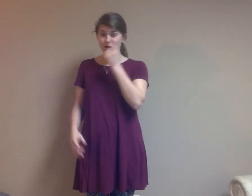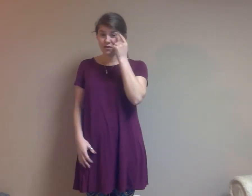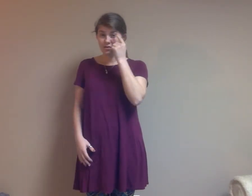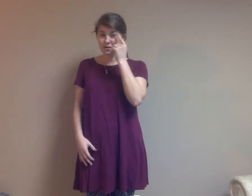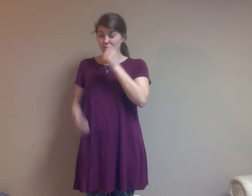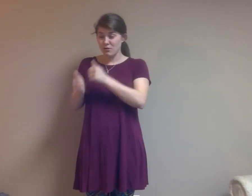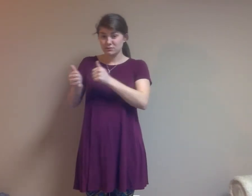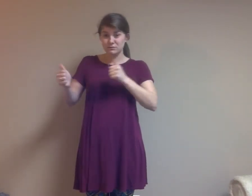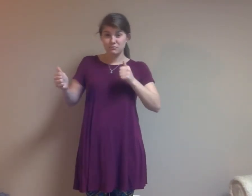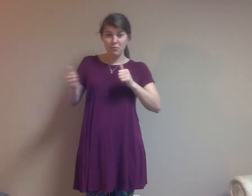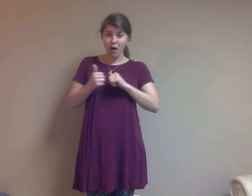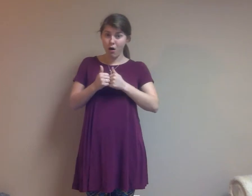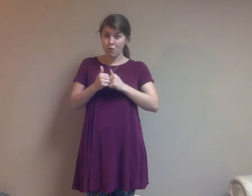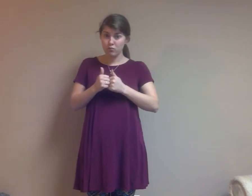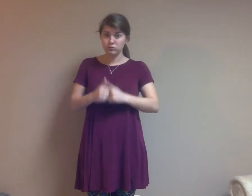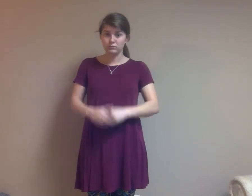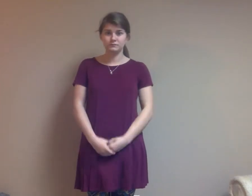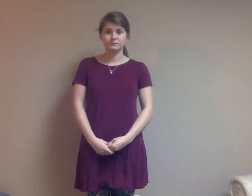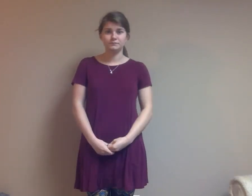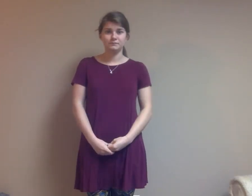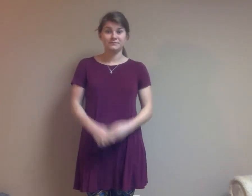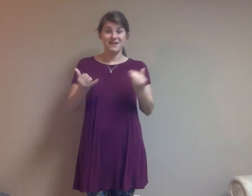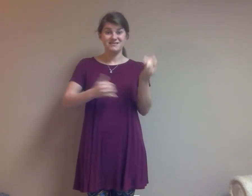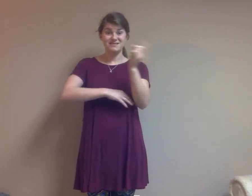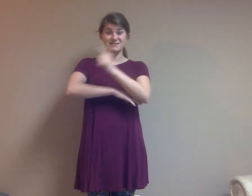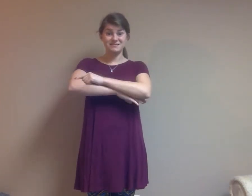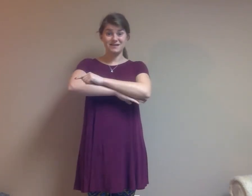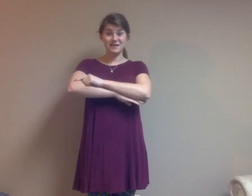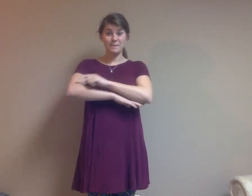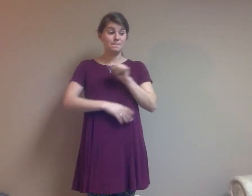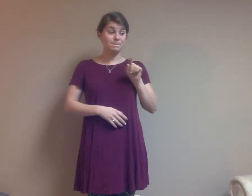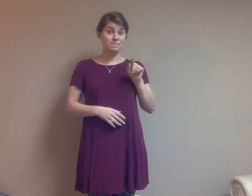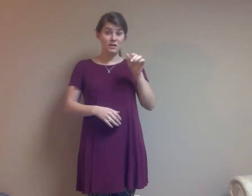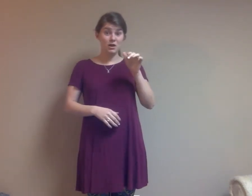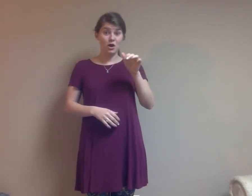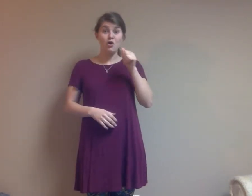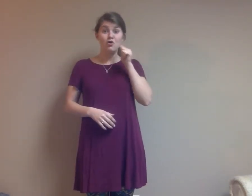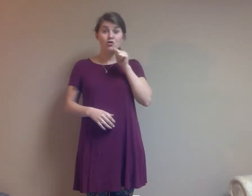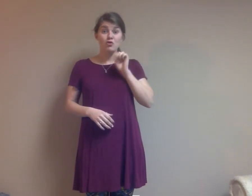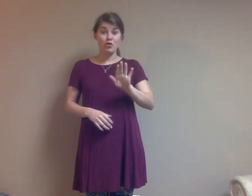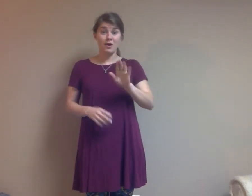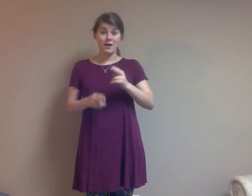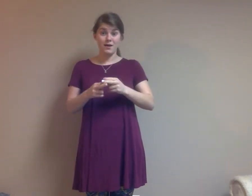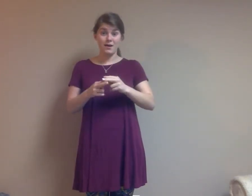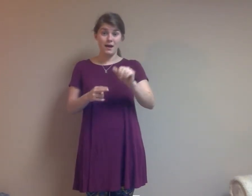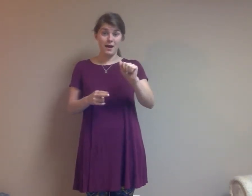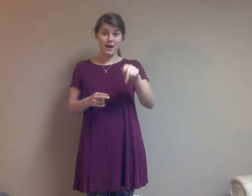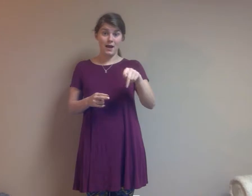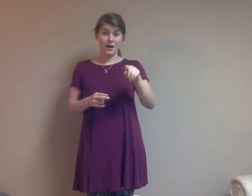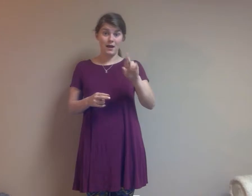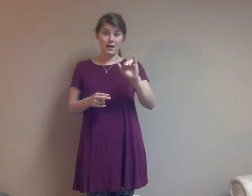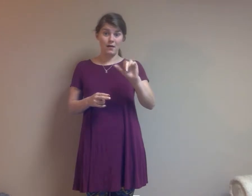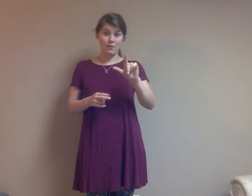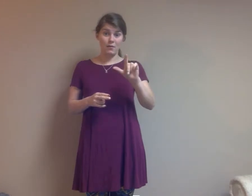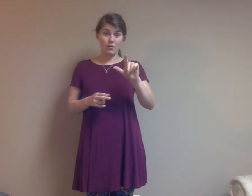Today will be April Ross's first day at boarding school. This is my best sleeping bag. And these